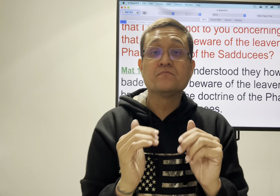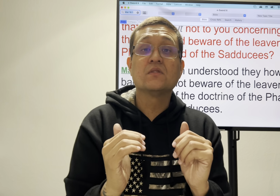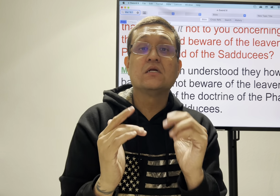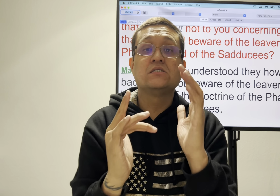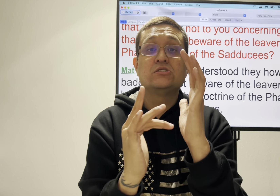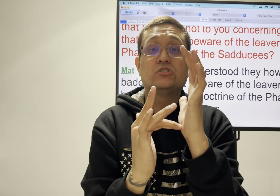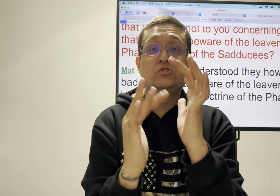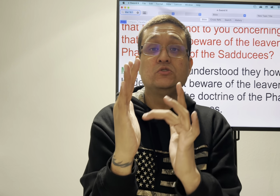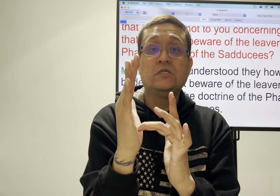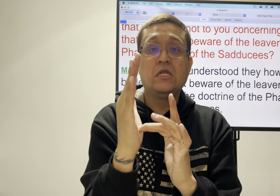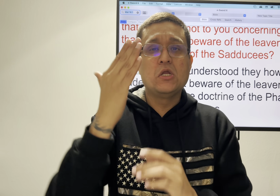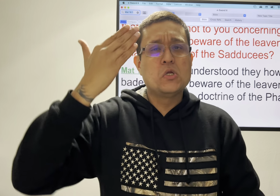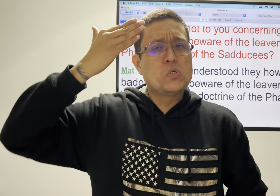So my point,